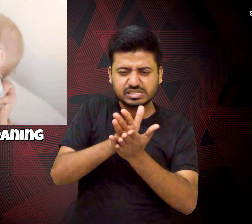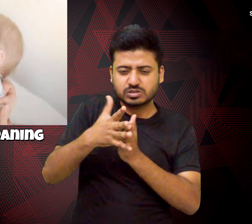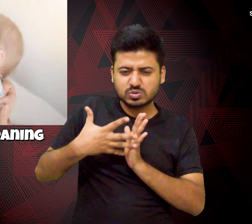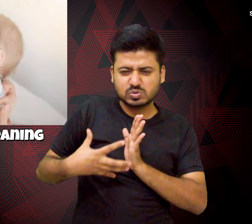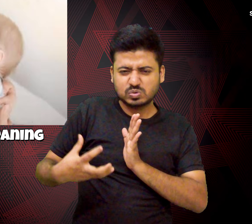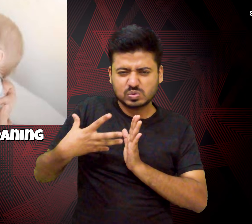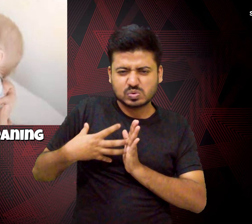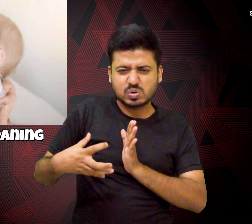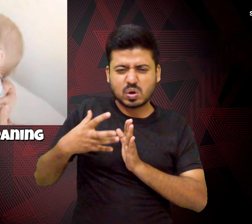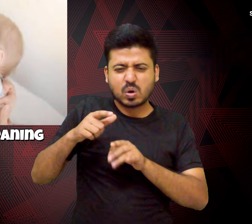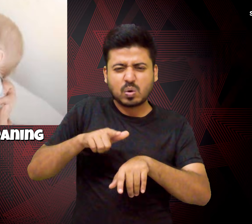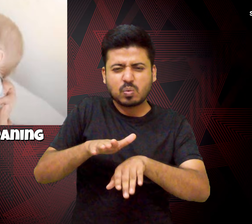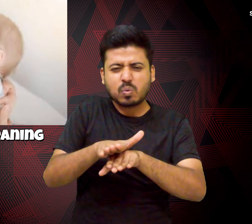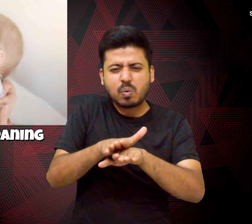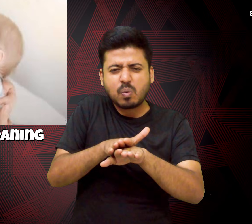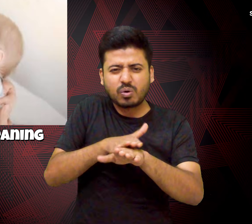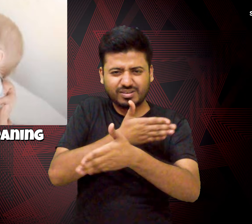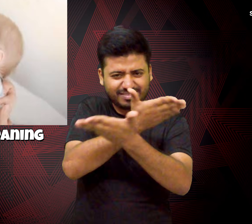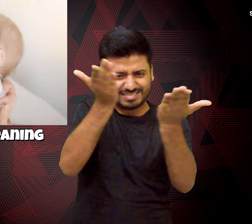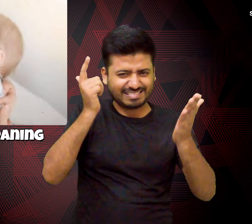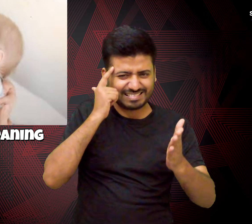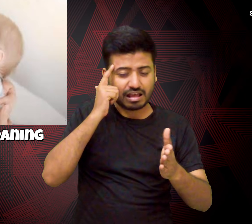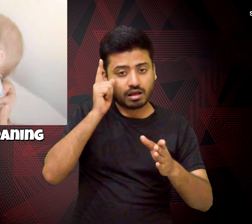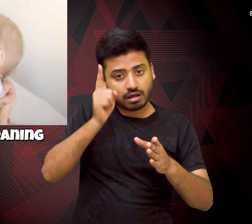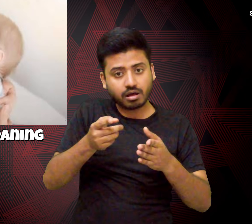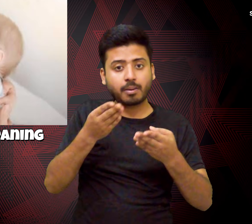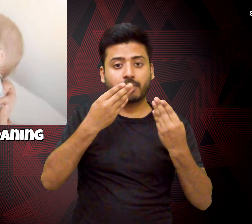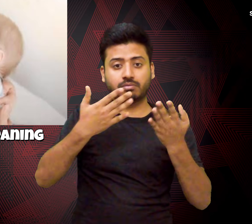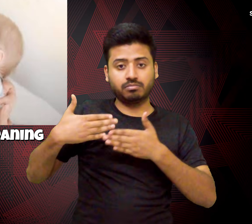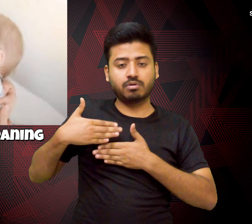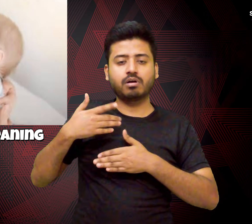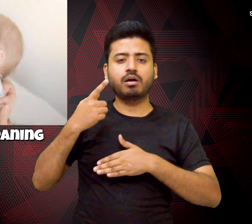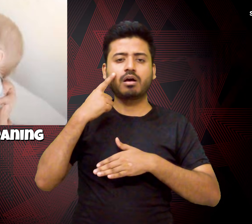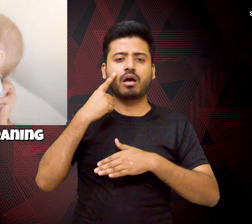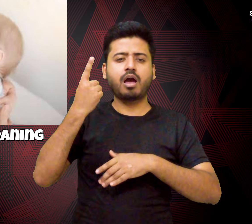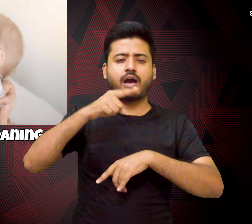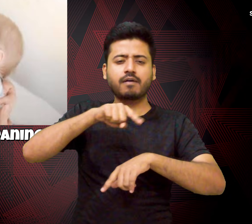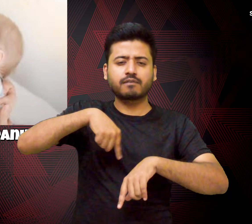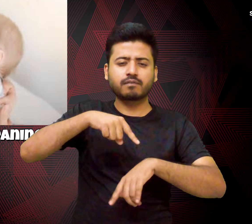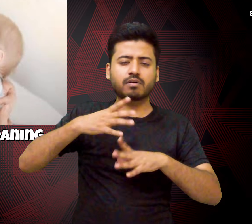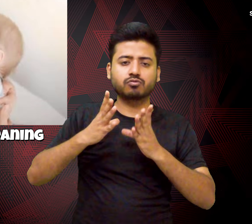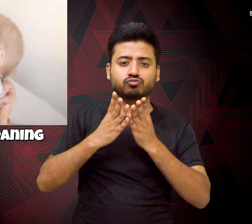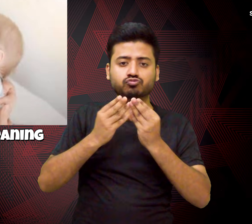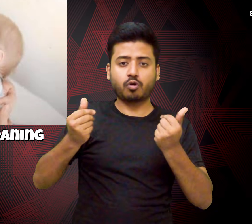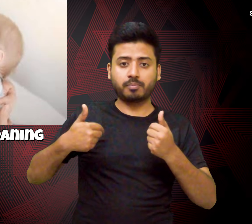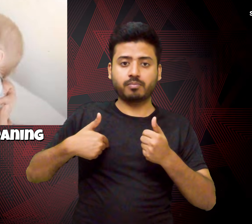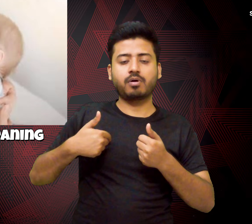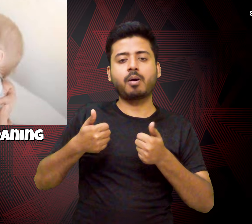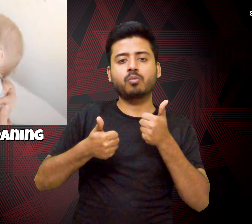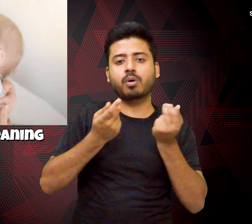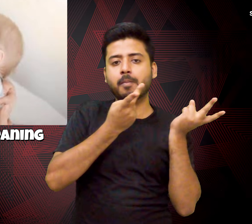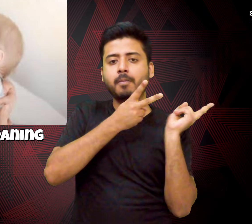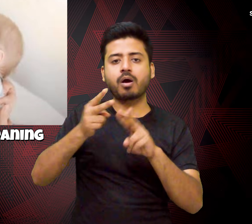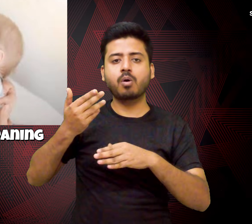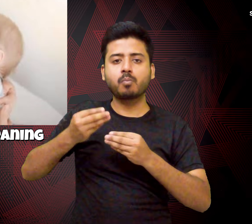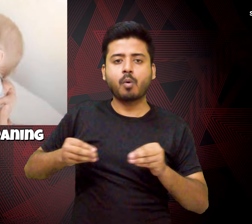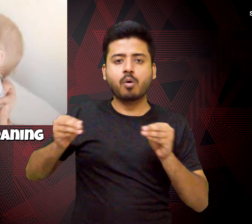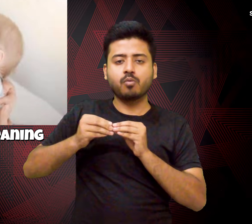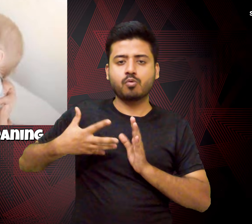breasts. Reduced engorgement and swelling. Chilled cabbage leaves help alleviate the intense pain, hardness, and swelling of